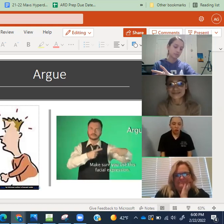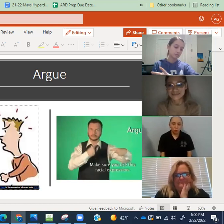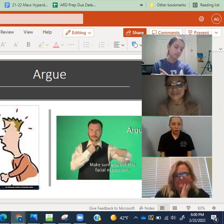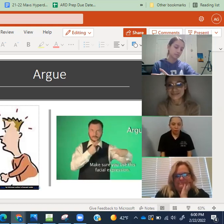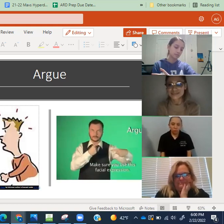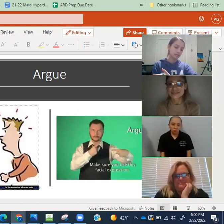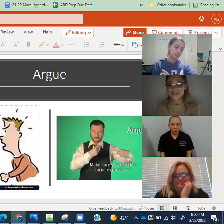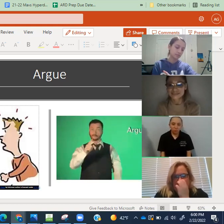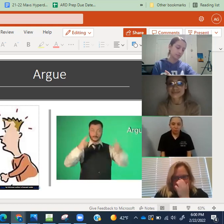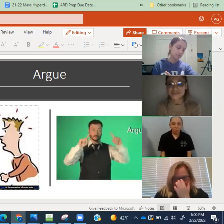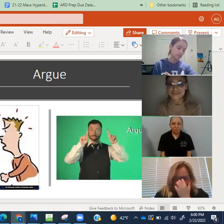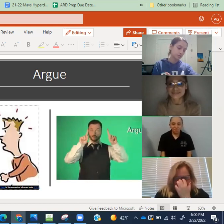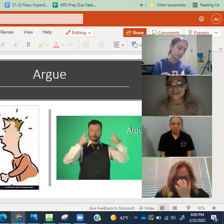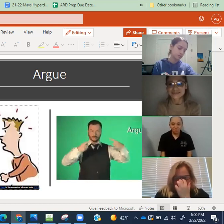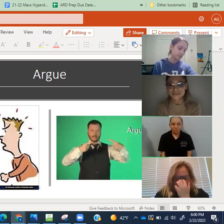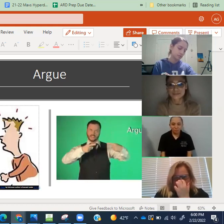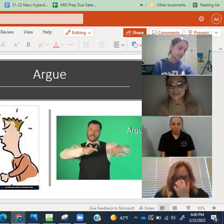Spat, argue, fight.